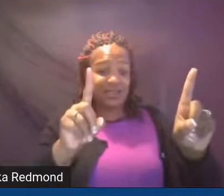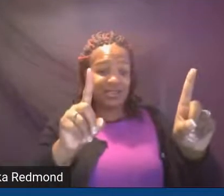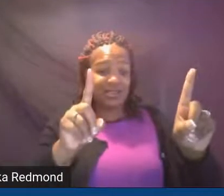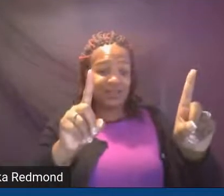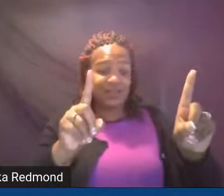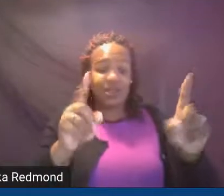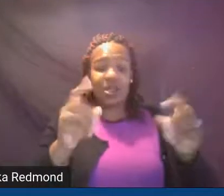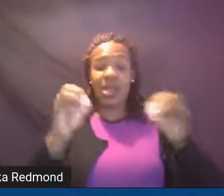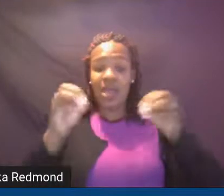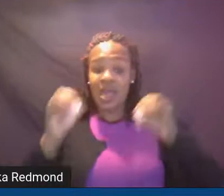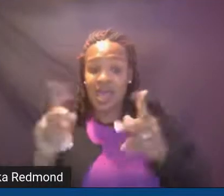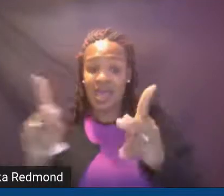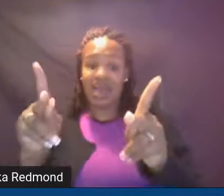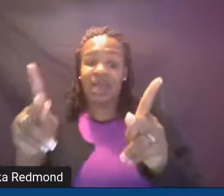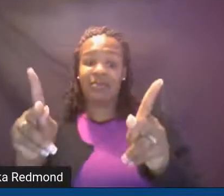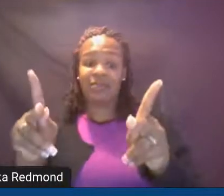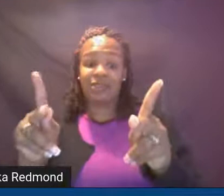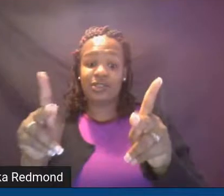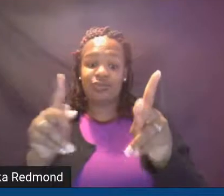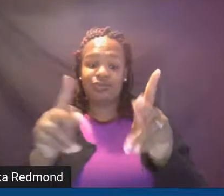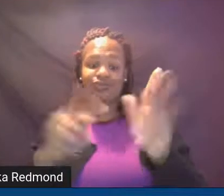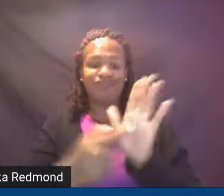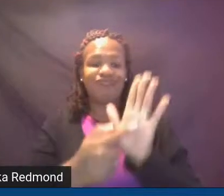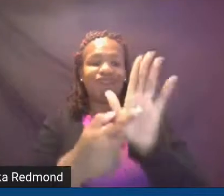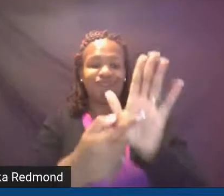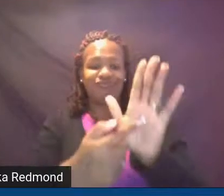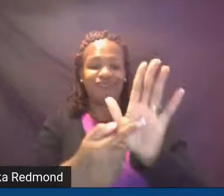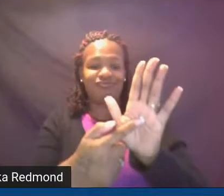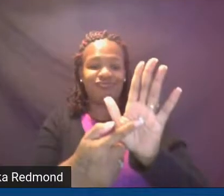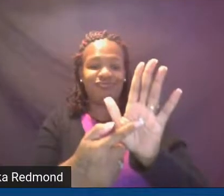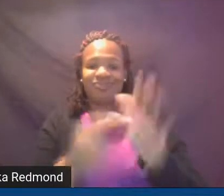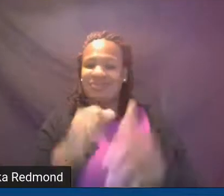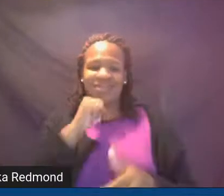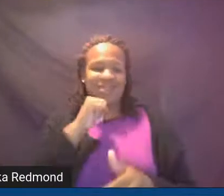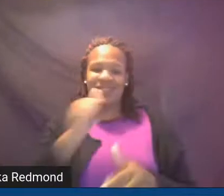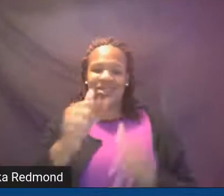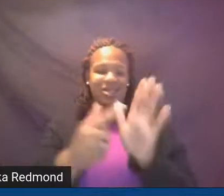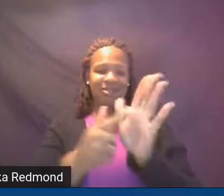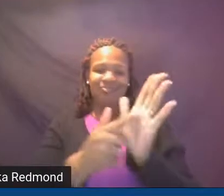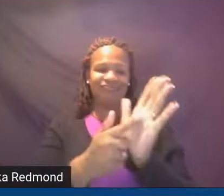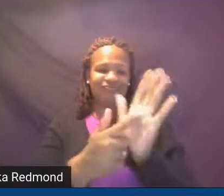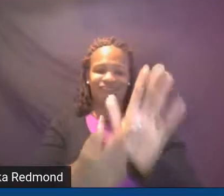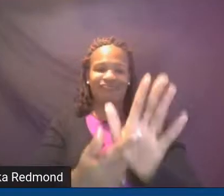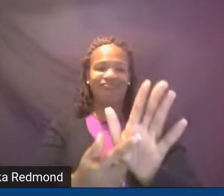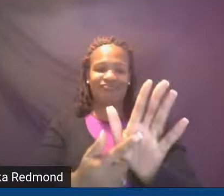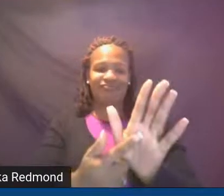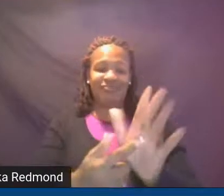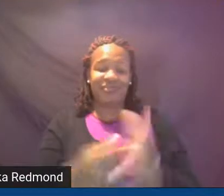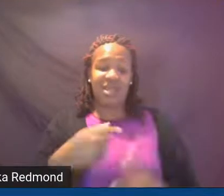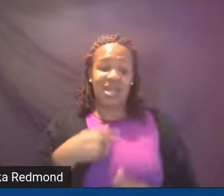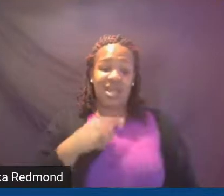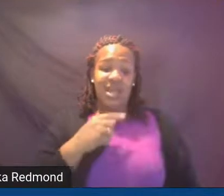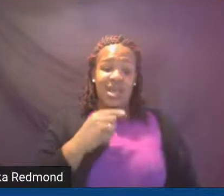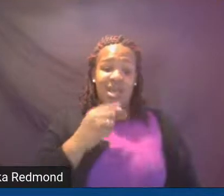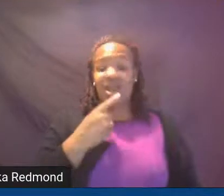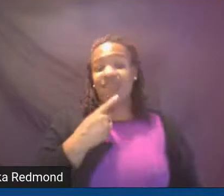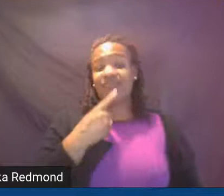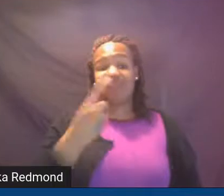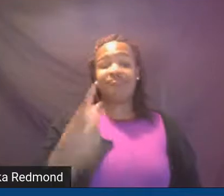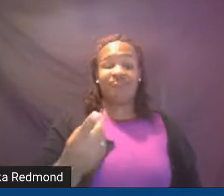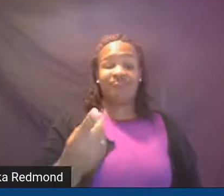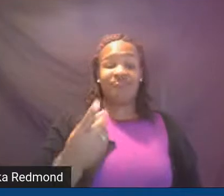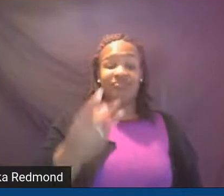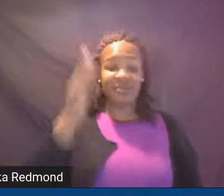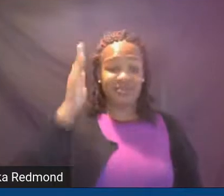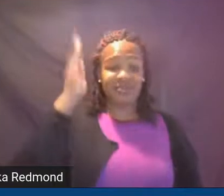itself and when it didn't, right? I mean, I actually I've spoken about this publicly before about how some of my